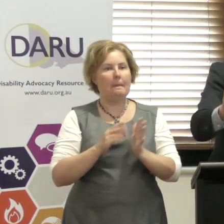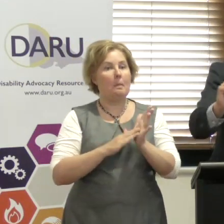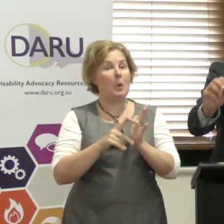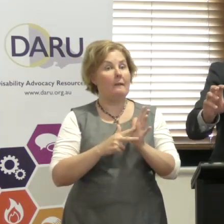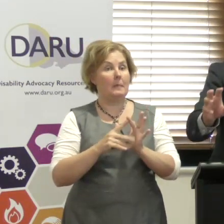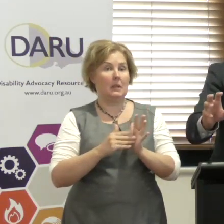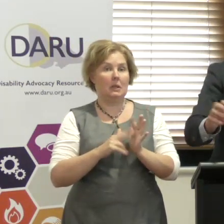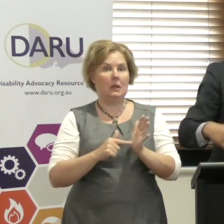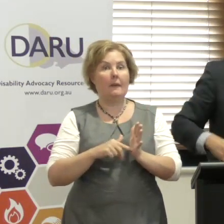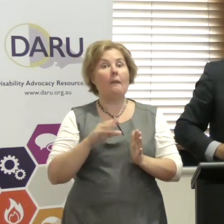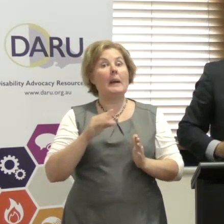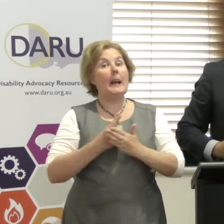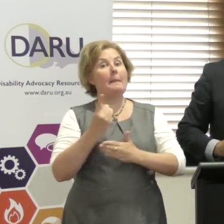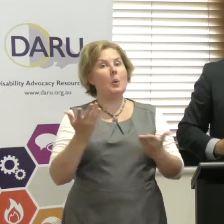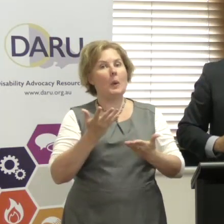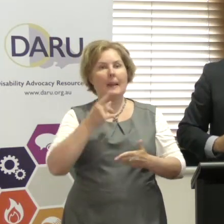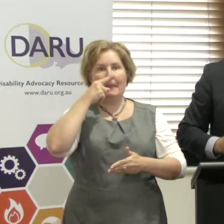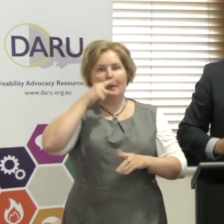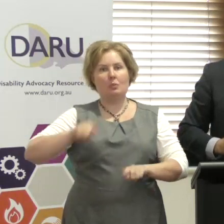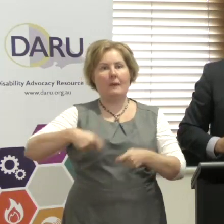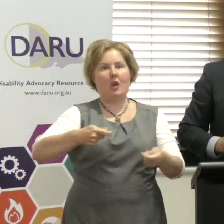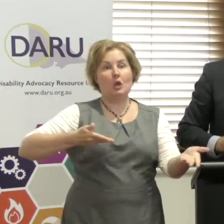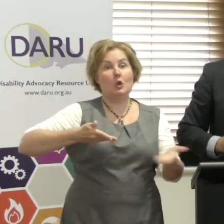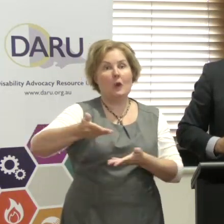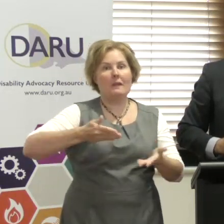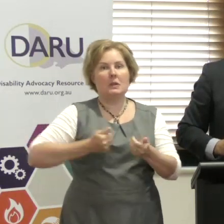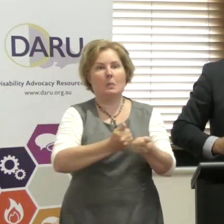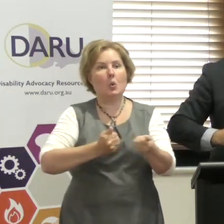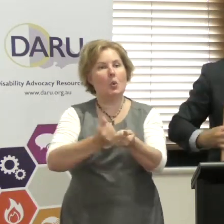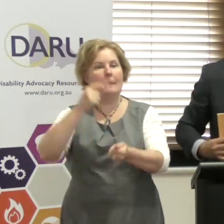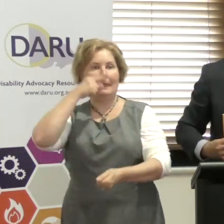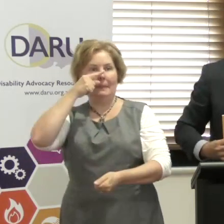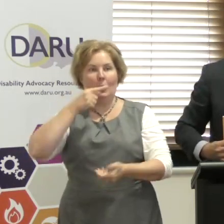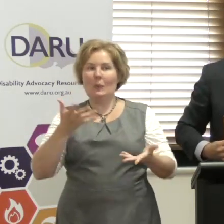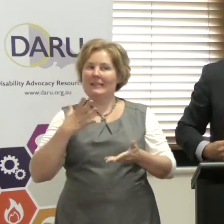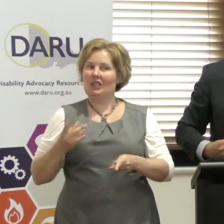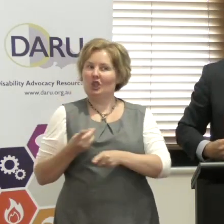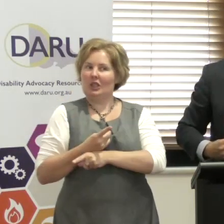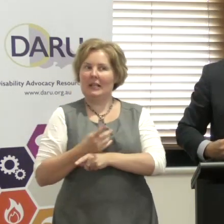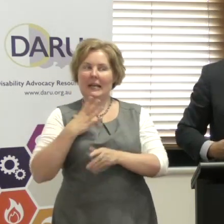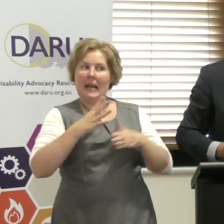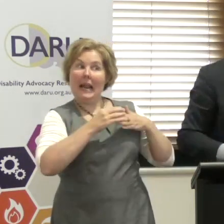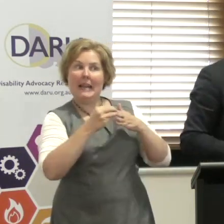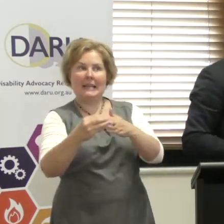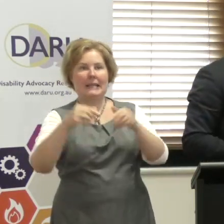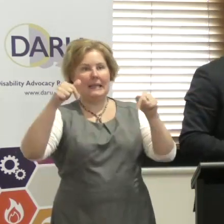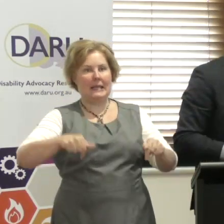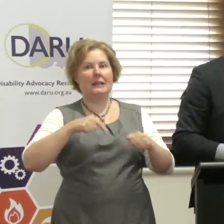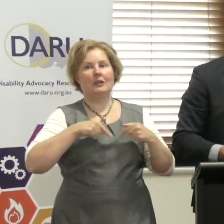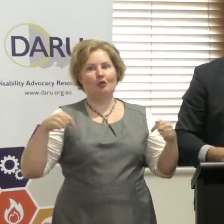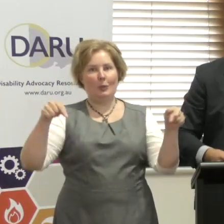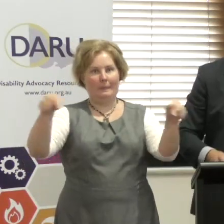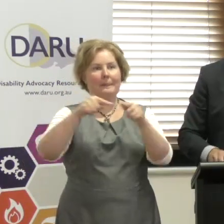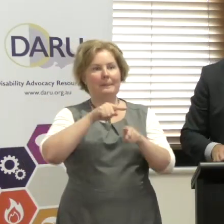or supporting people. This is where this kind of thing needs to change. We need to lead it here in this room.